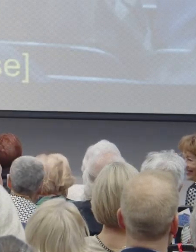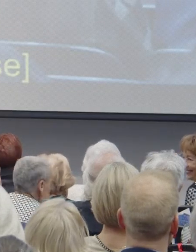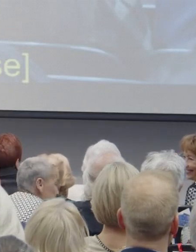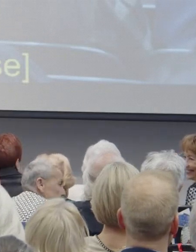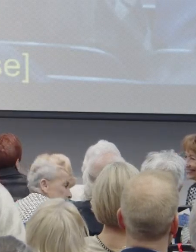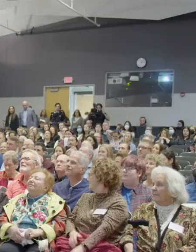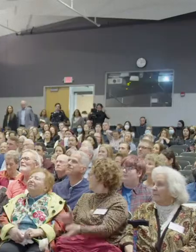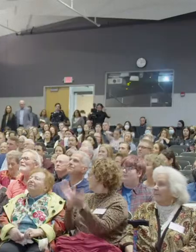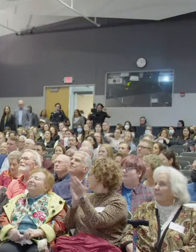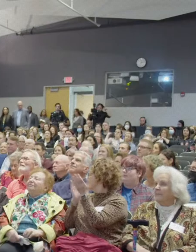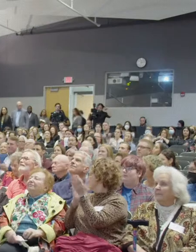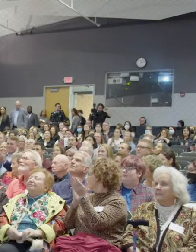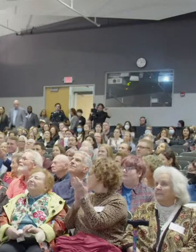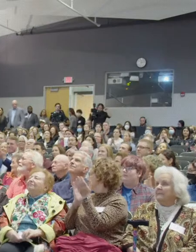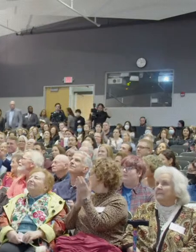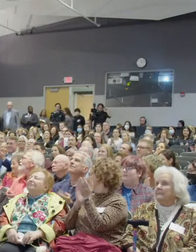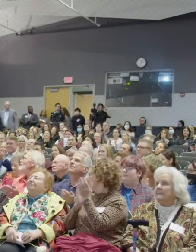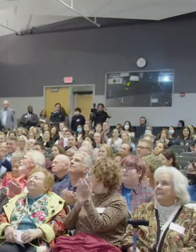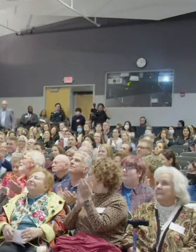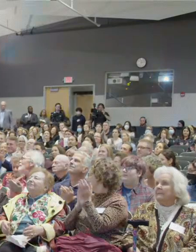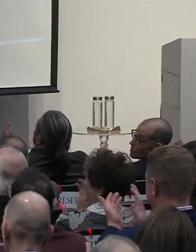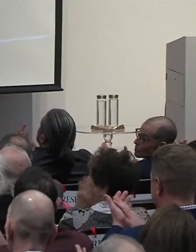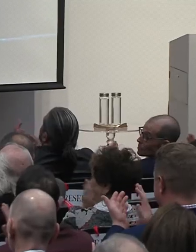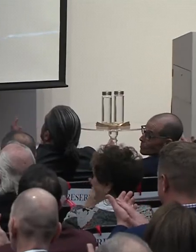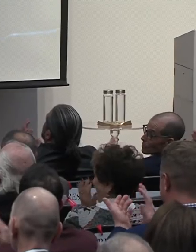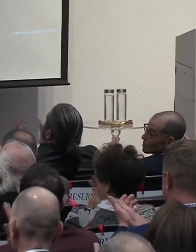Sandy Clearman.